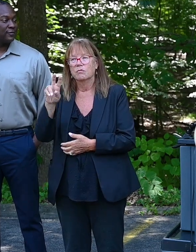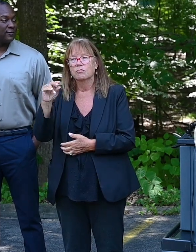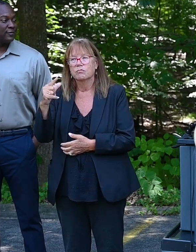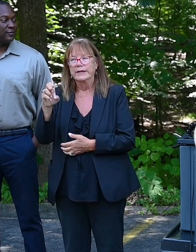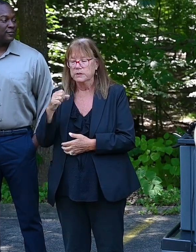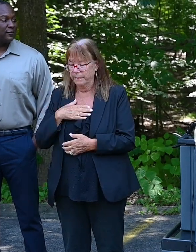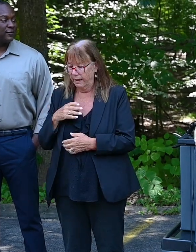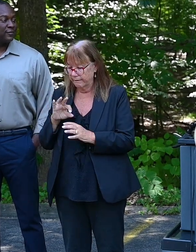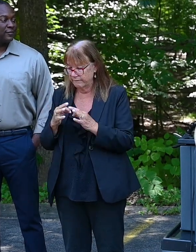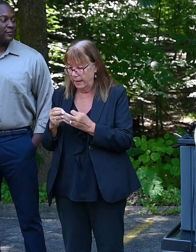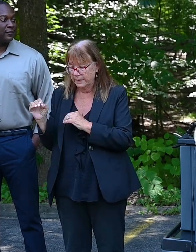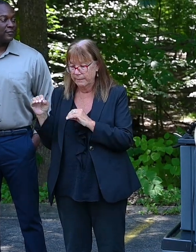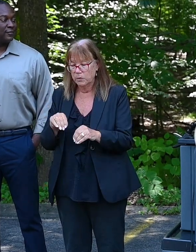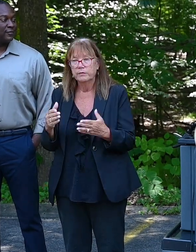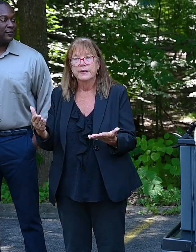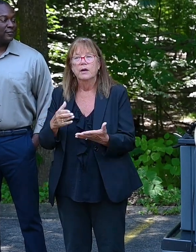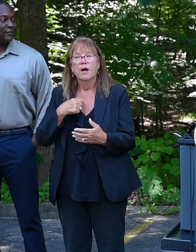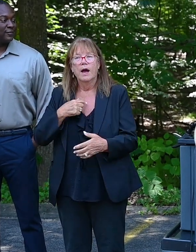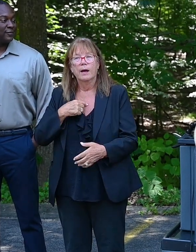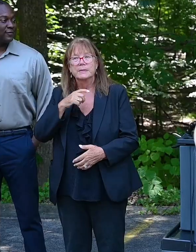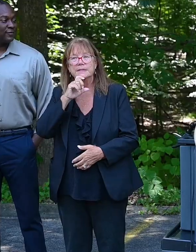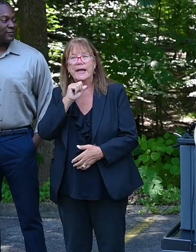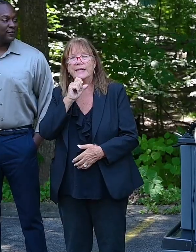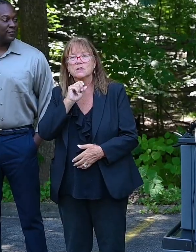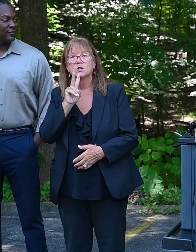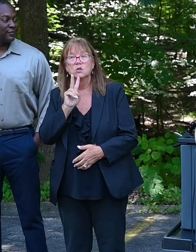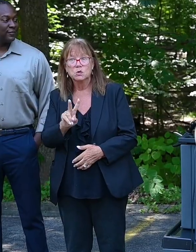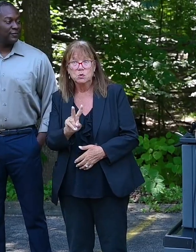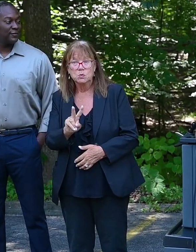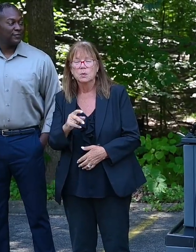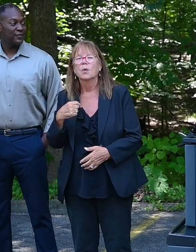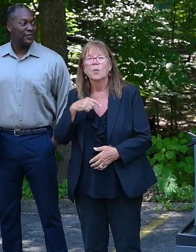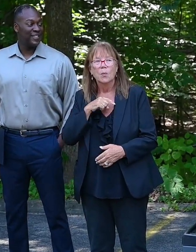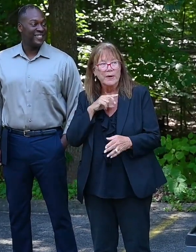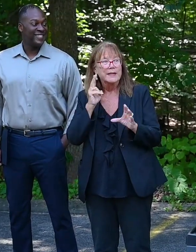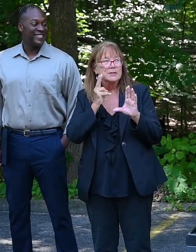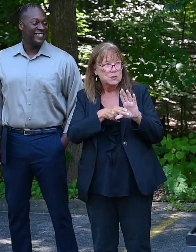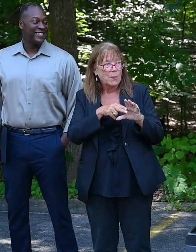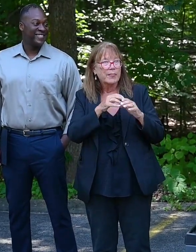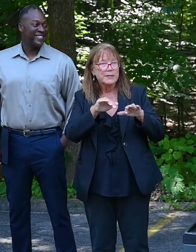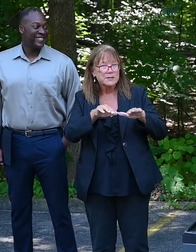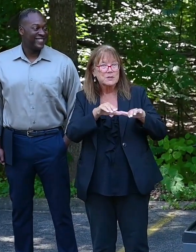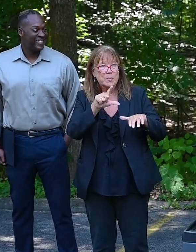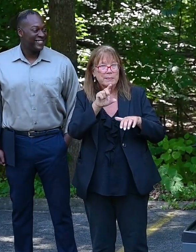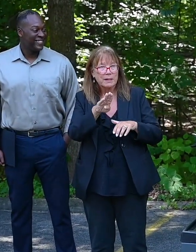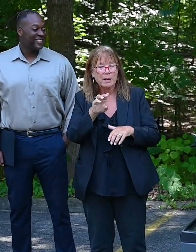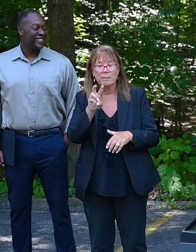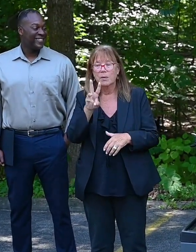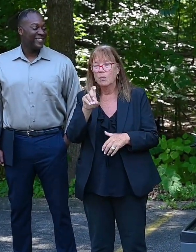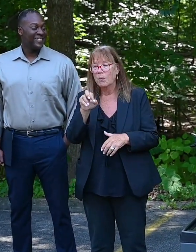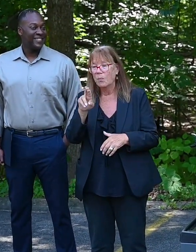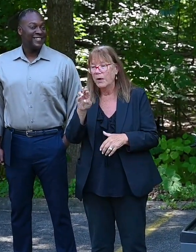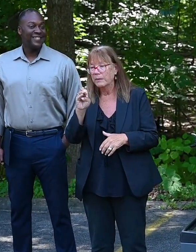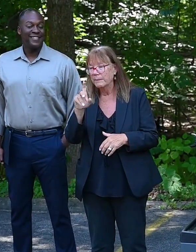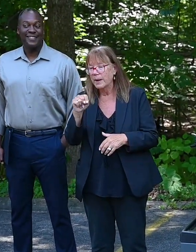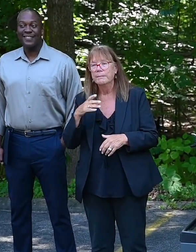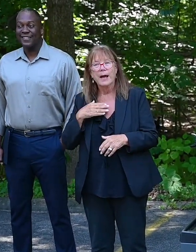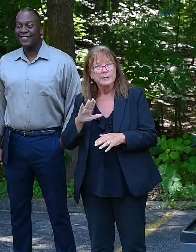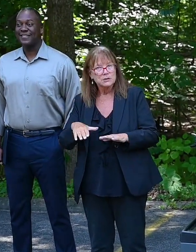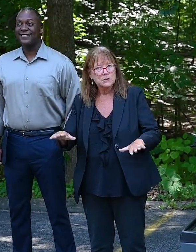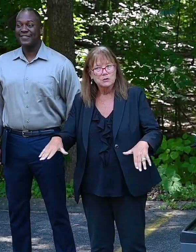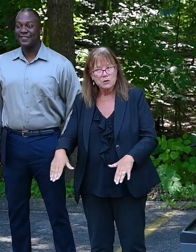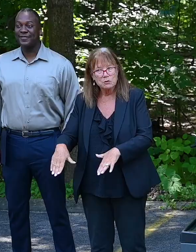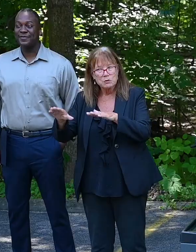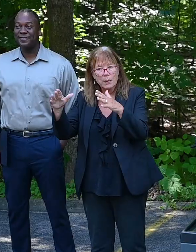family moved to Elkridge when I was 2. We were members of Watermont while I was growing up. My children grew up here. So